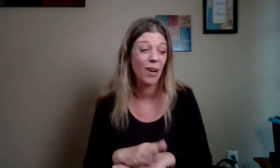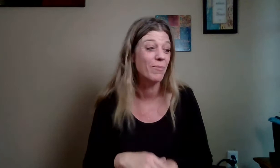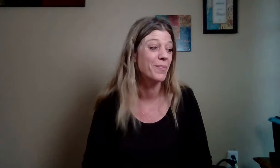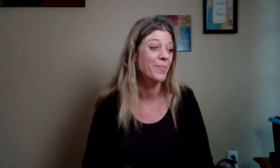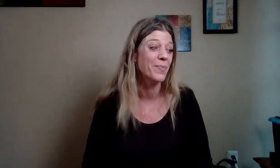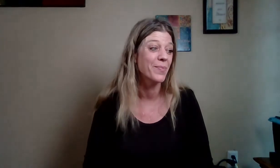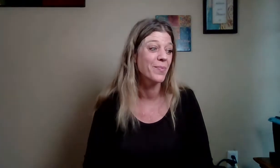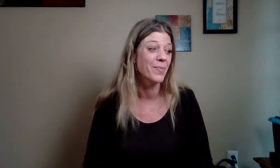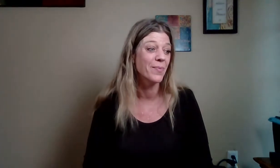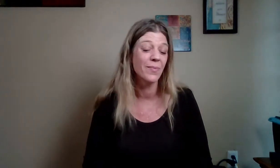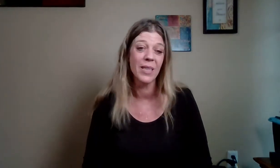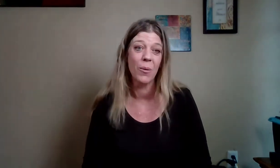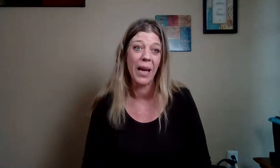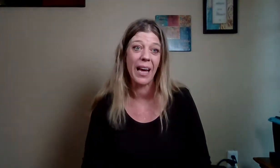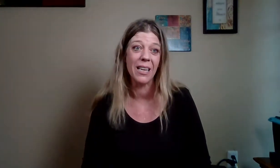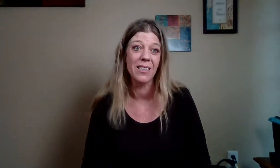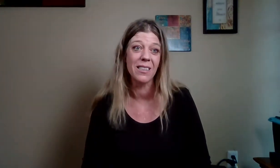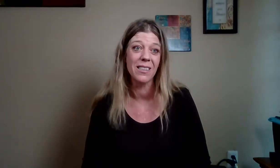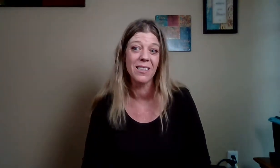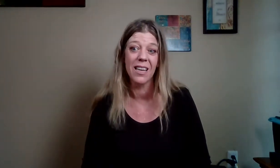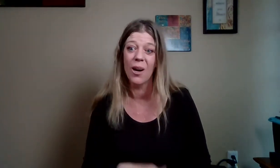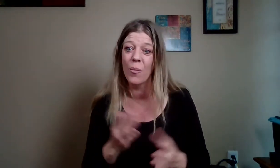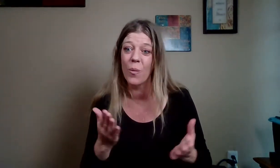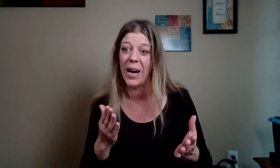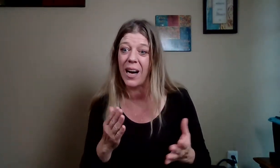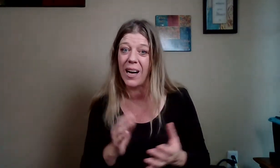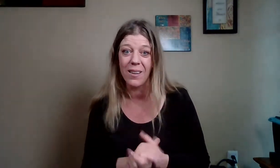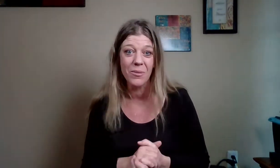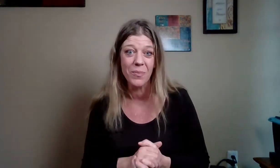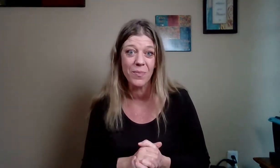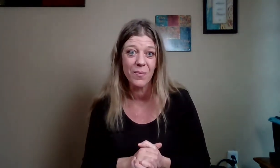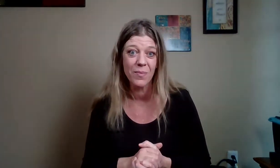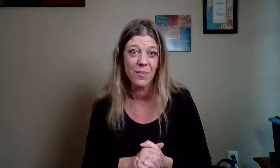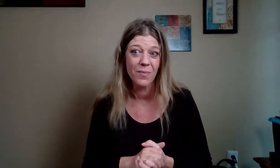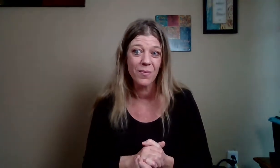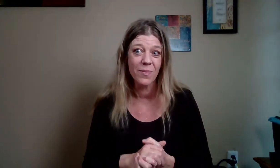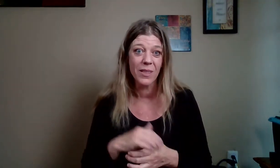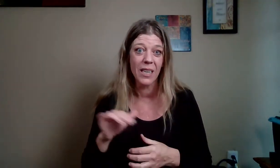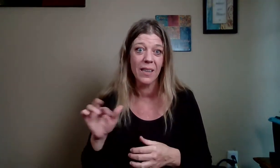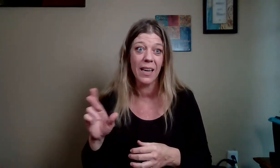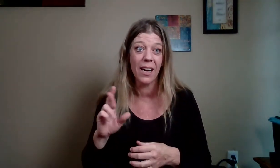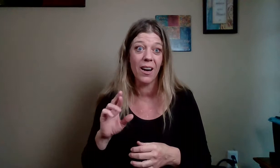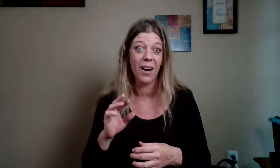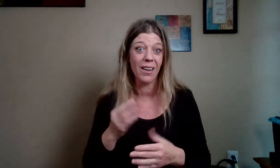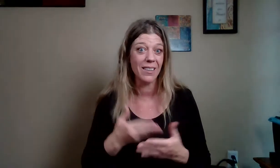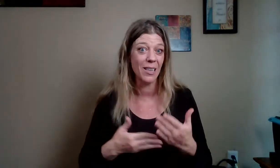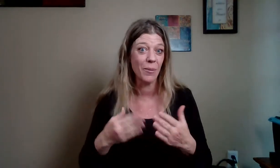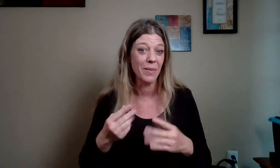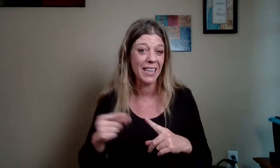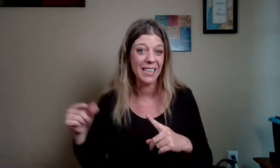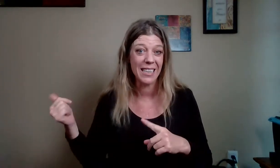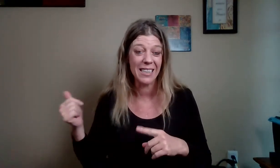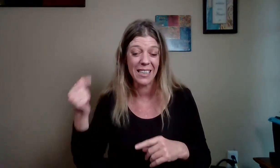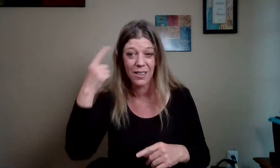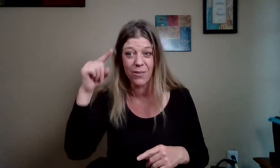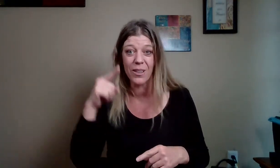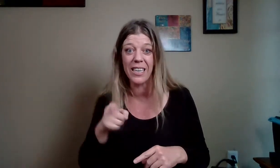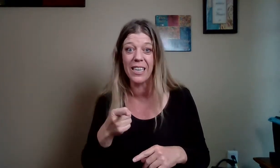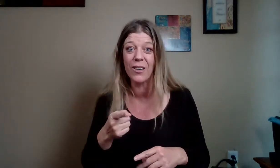job. Okay. Well, there are some sentences for